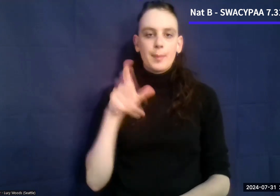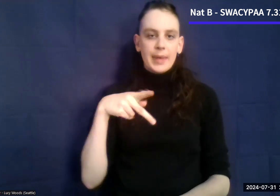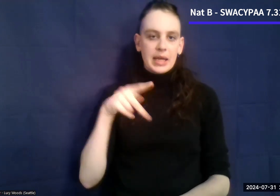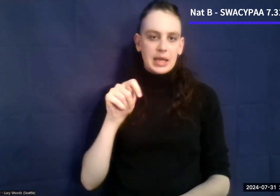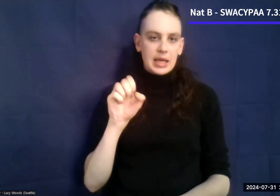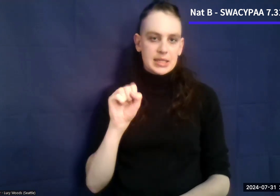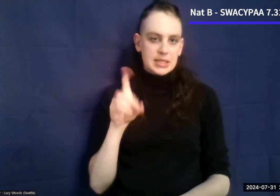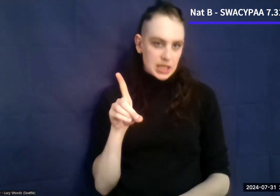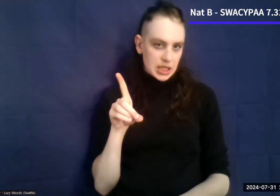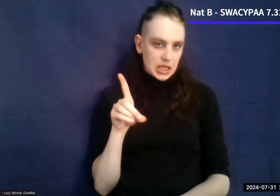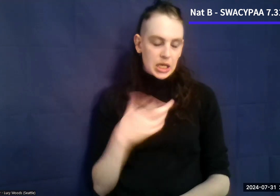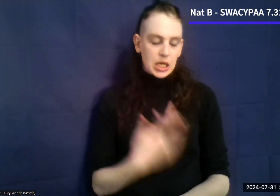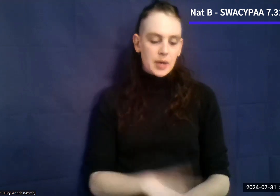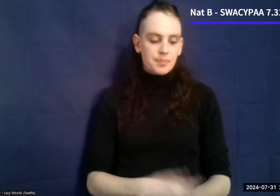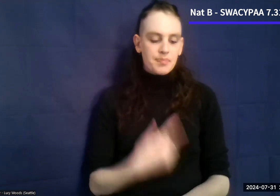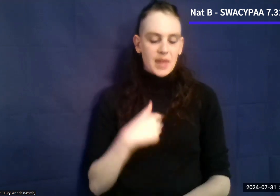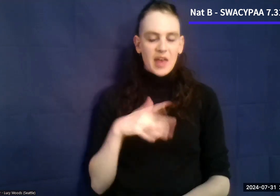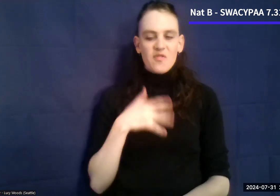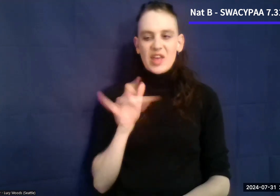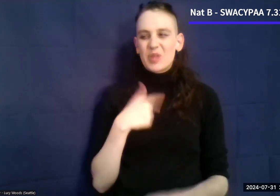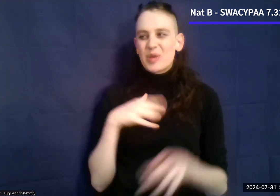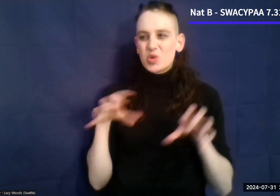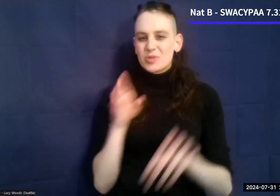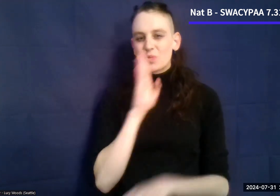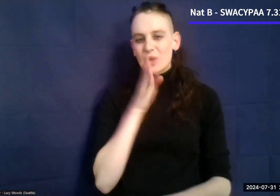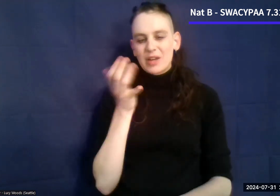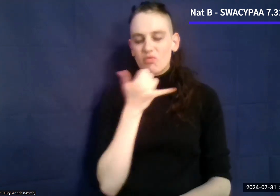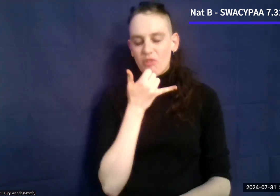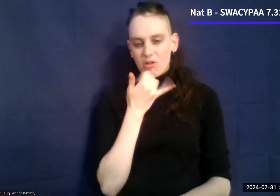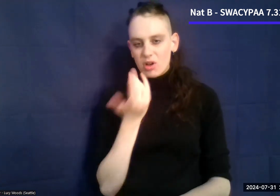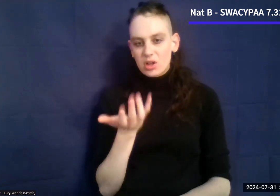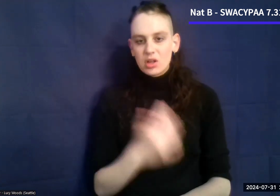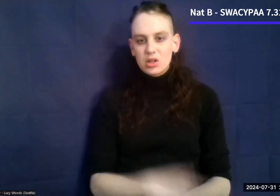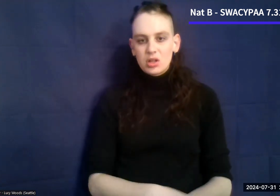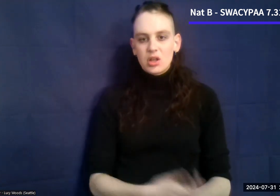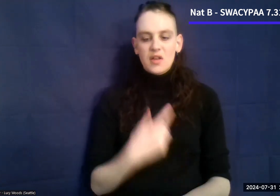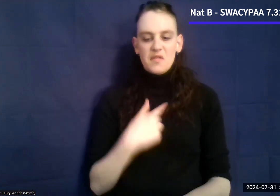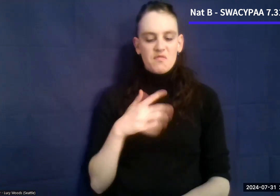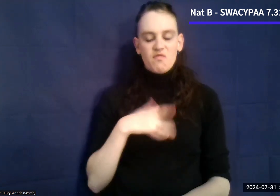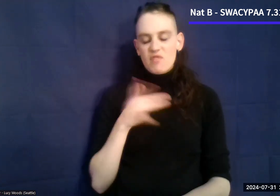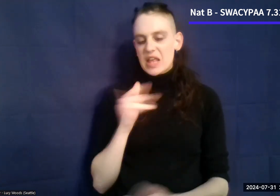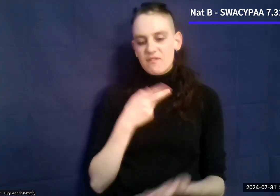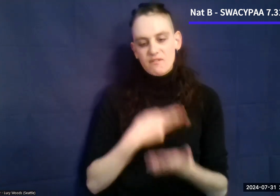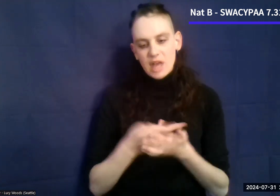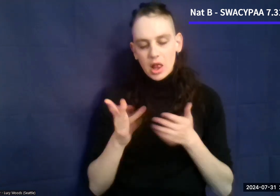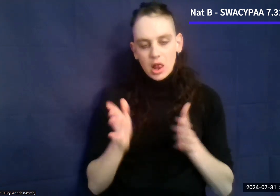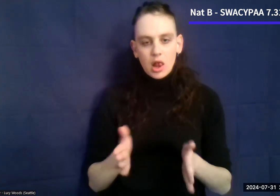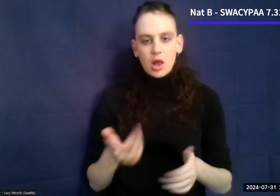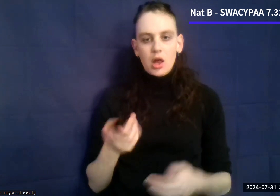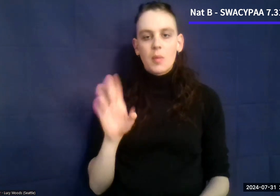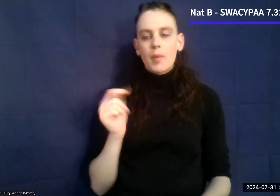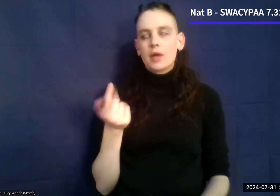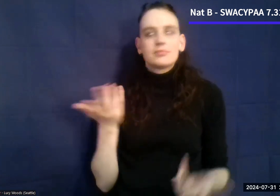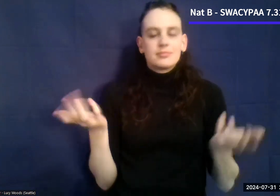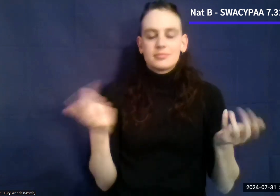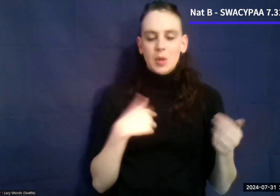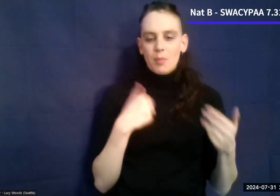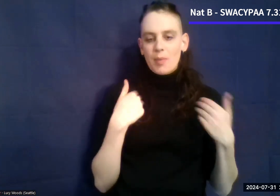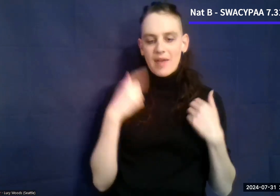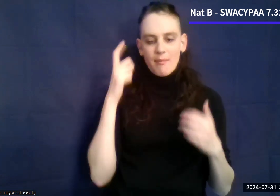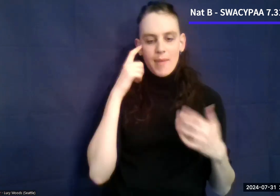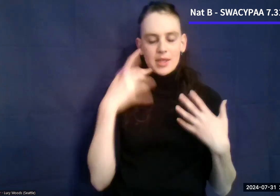I felt like I was doing sobriety wrong, and that I was a failure. But it turns out I just have mental health issues, and it talks about it in the